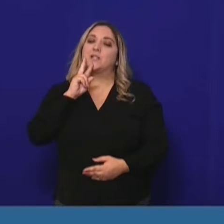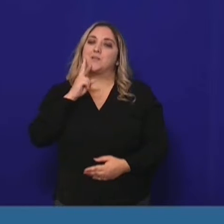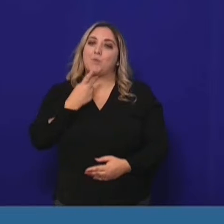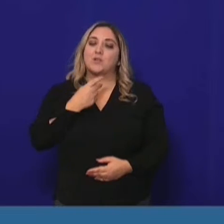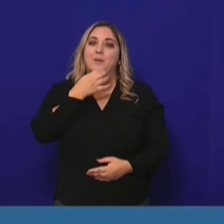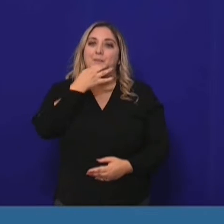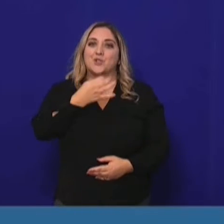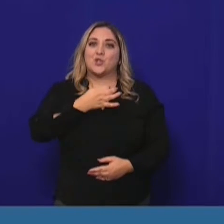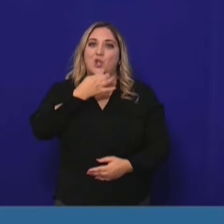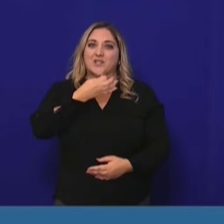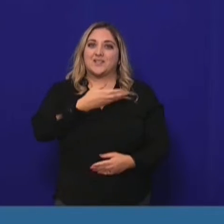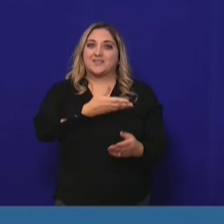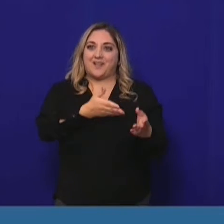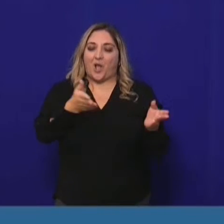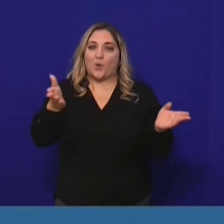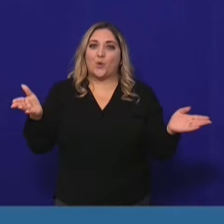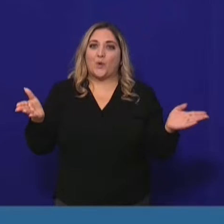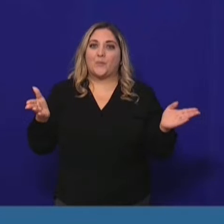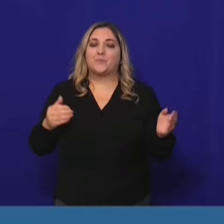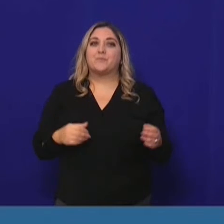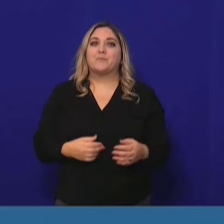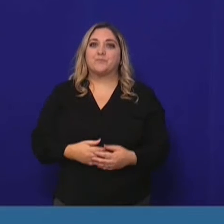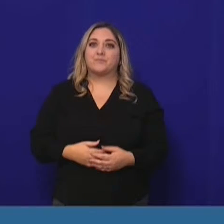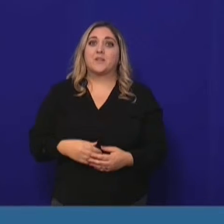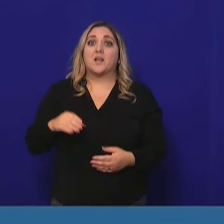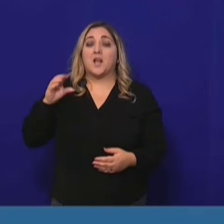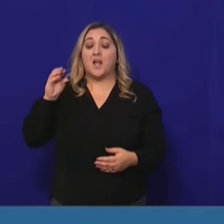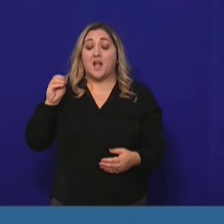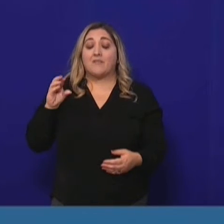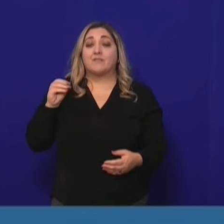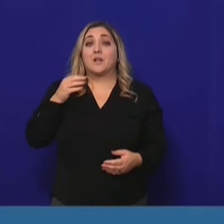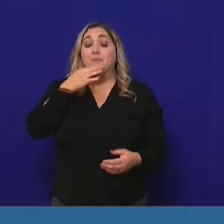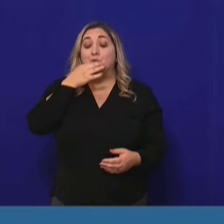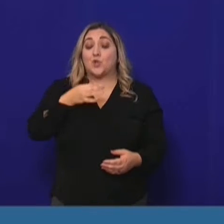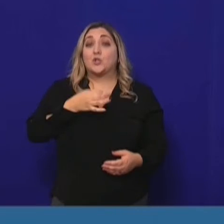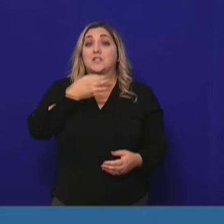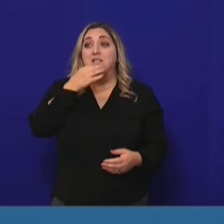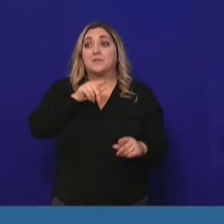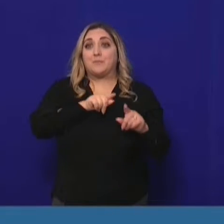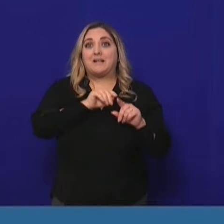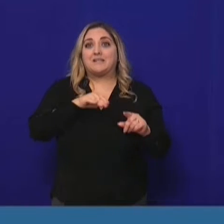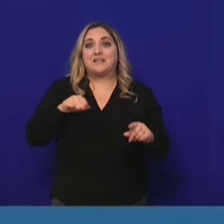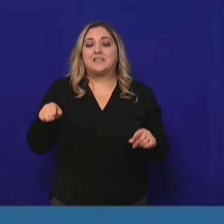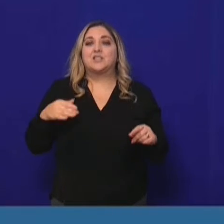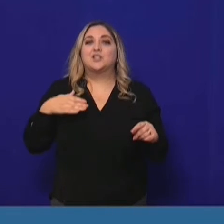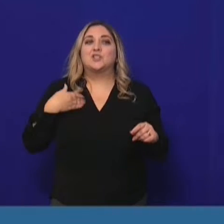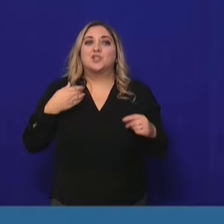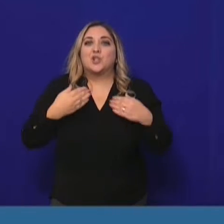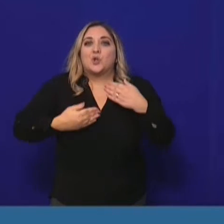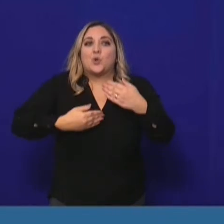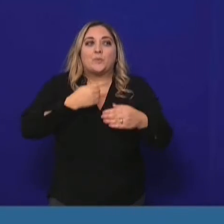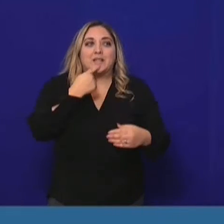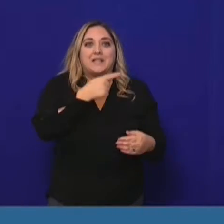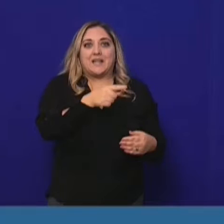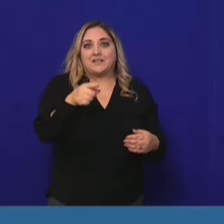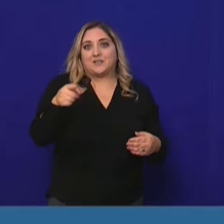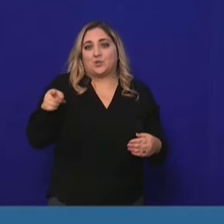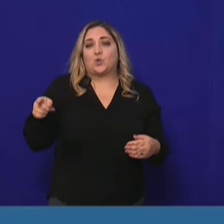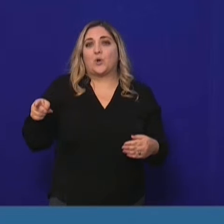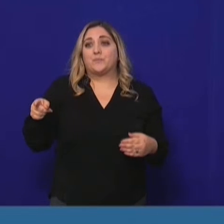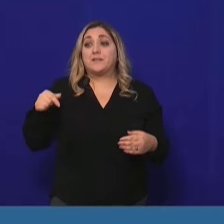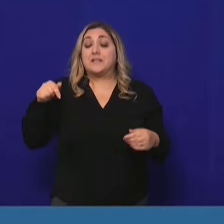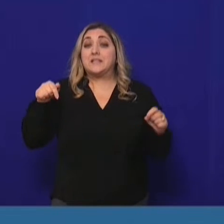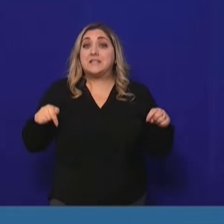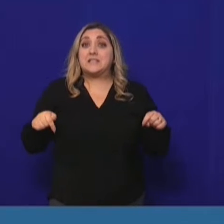Dawk kienu l-mistoqsijiet li kellkom intom, li qed jirriflettu ħafna mill-mistoqsijiet li qegħdin ikollna. Nixtieq nkompli nappella lil